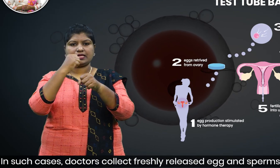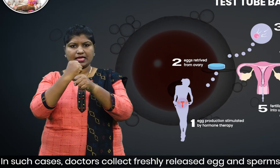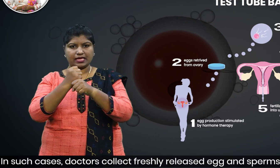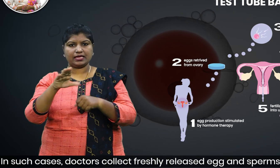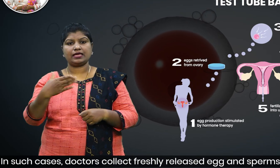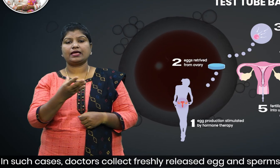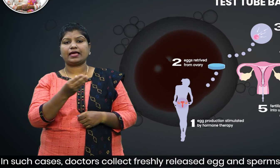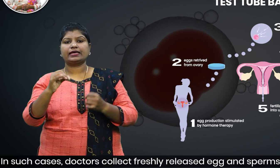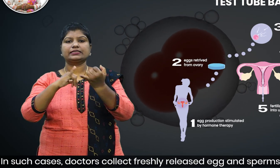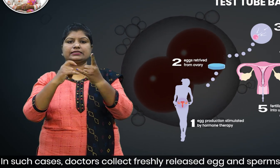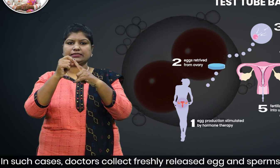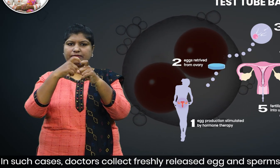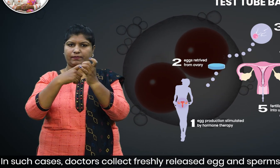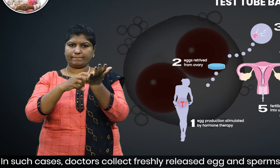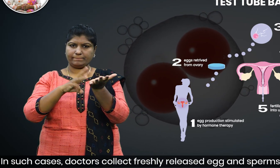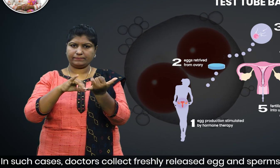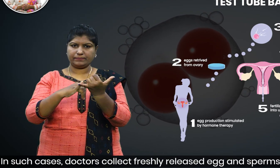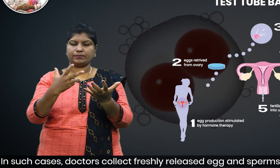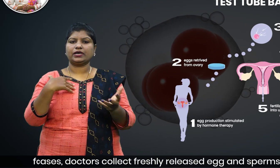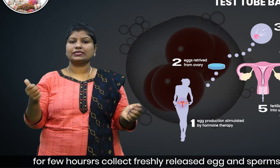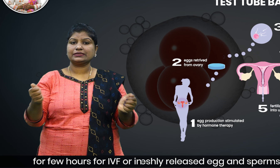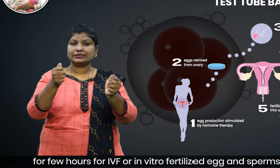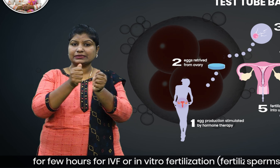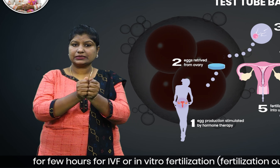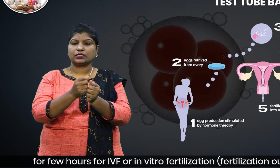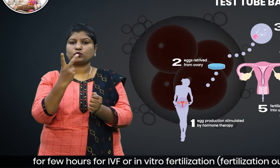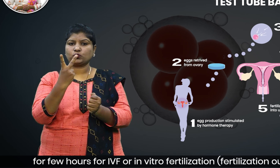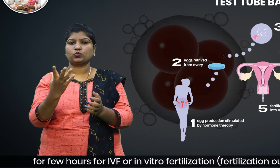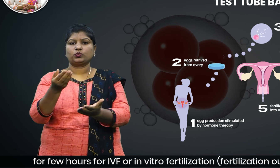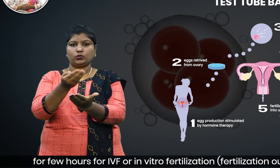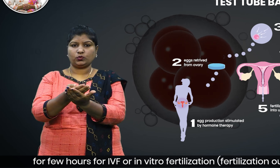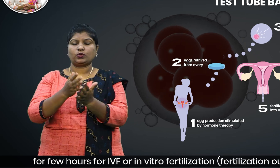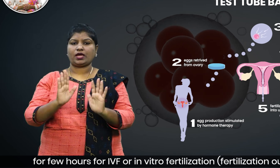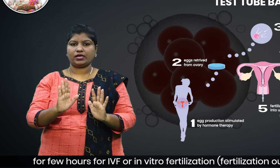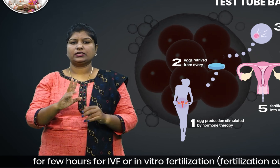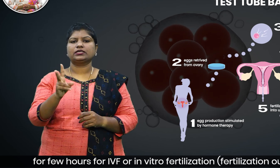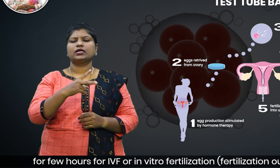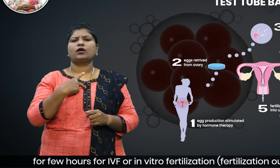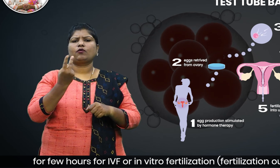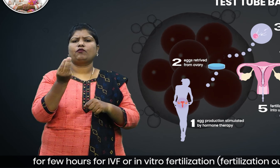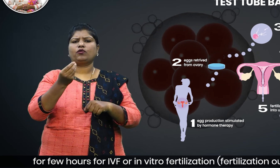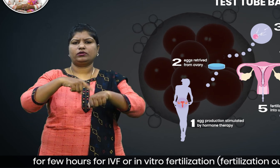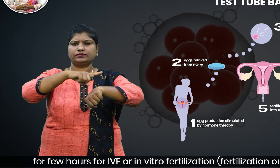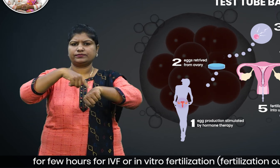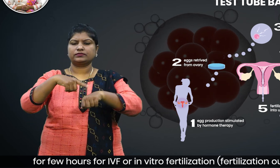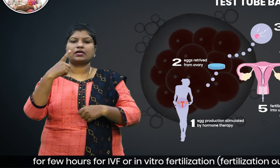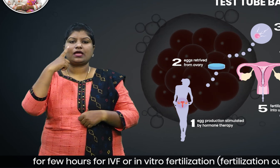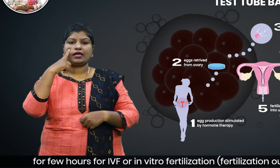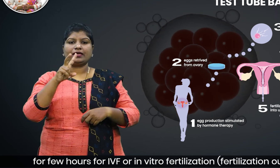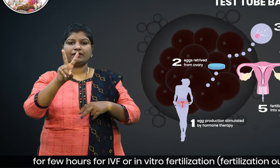sperms and keep them together for few hours for